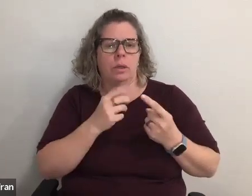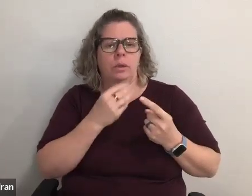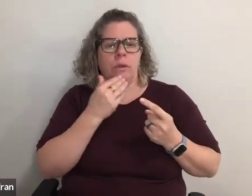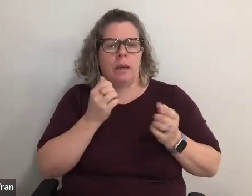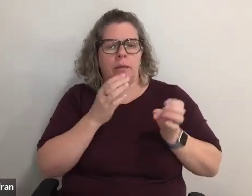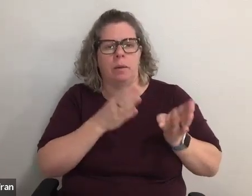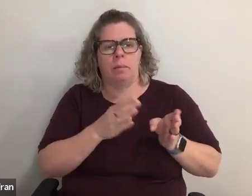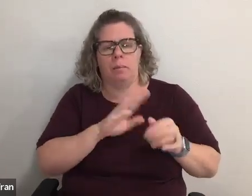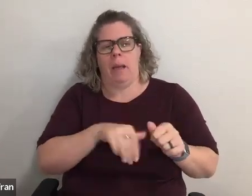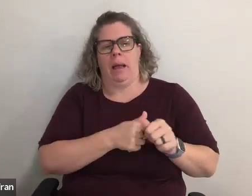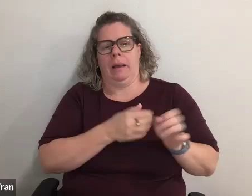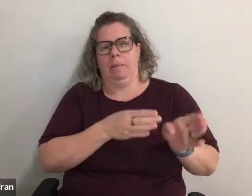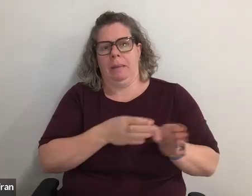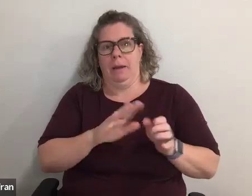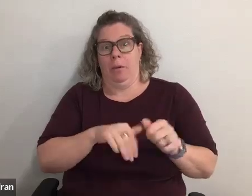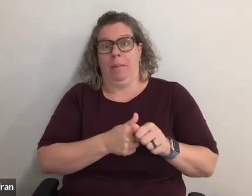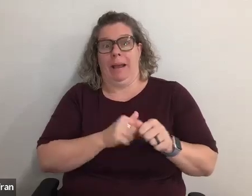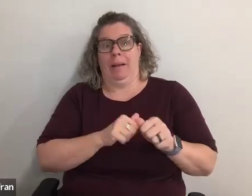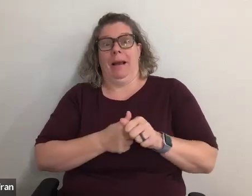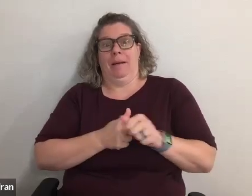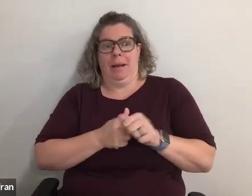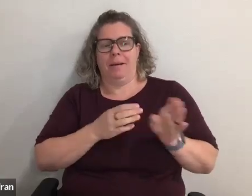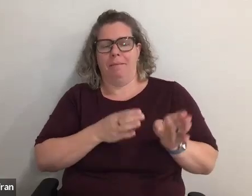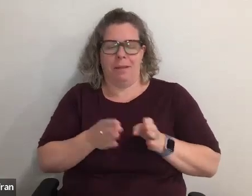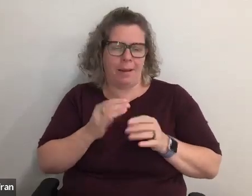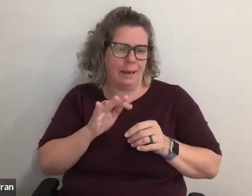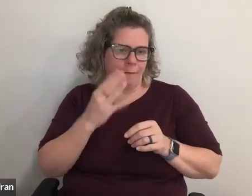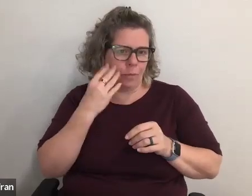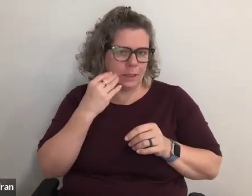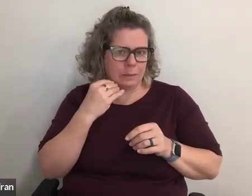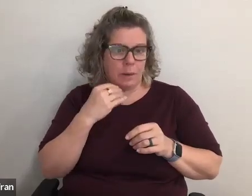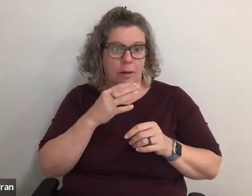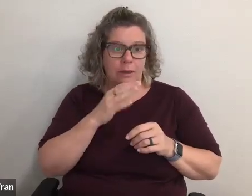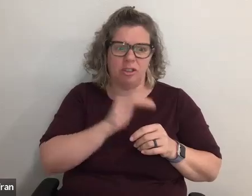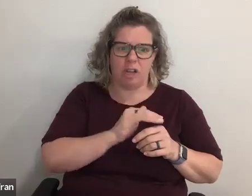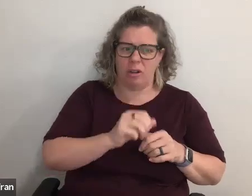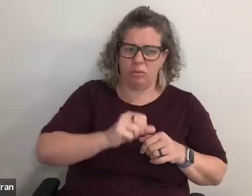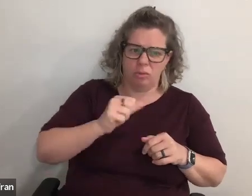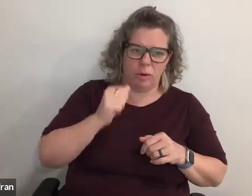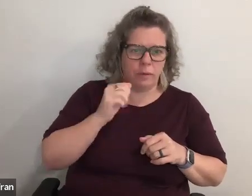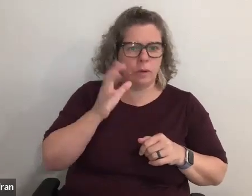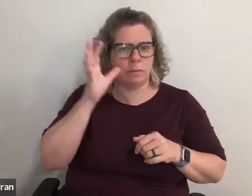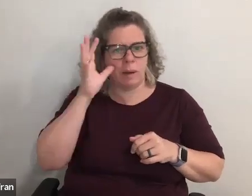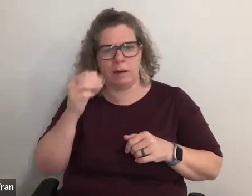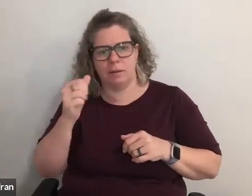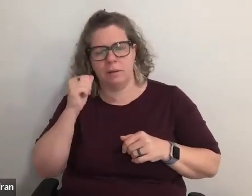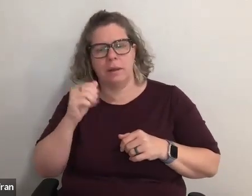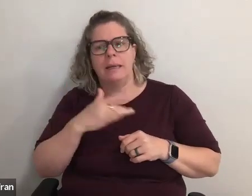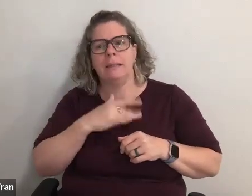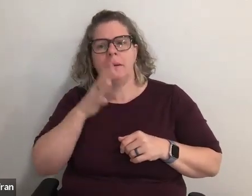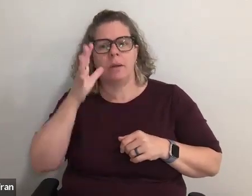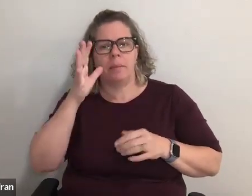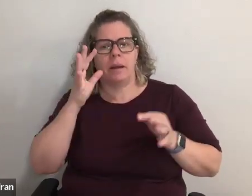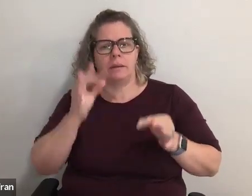kind of plan B or plan C when we run into that type of issue. Usually parents just end up involving law enforcement